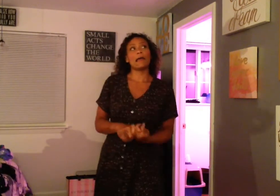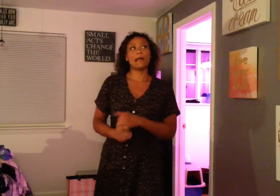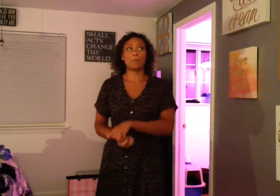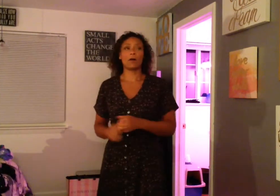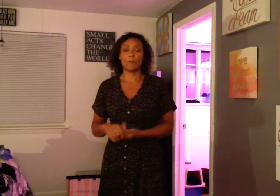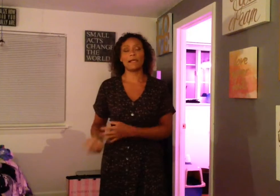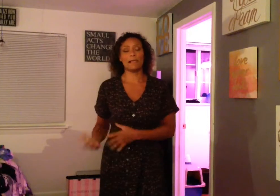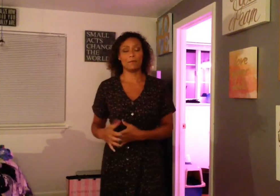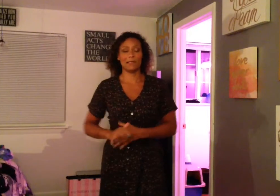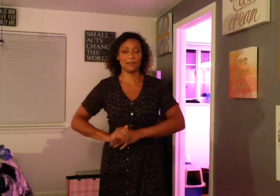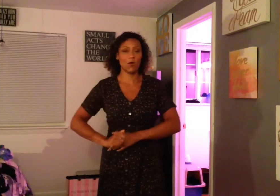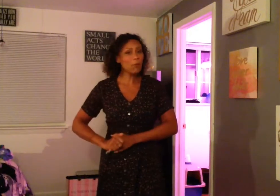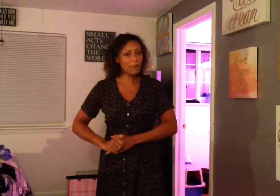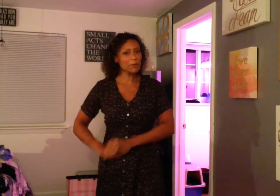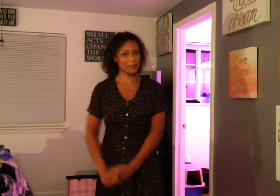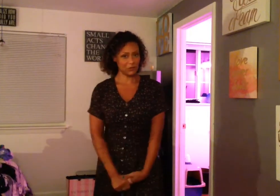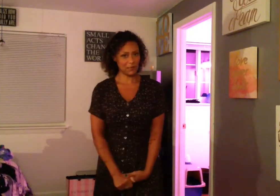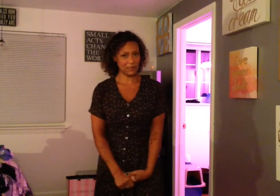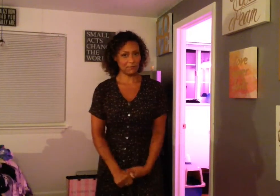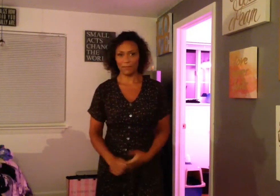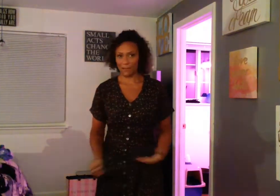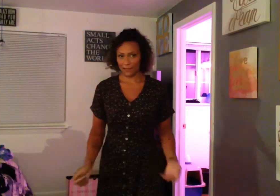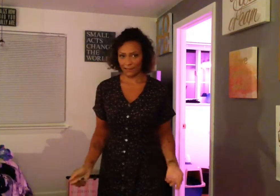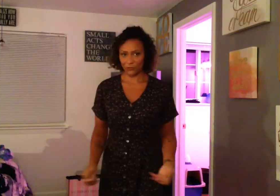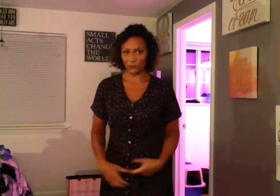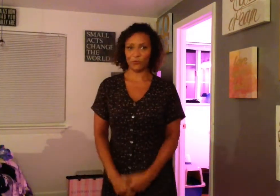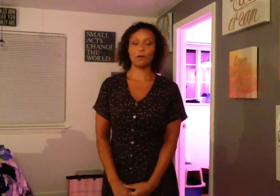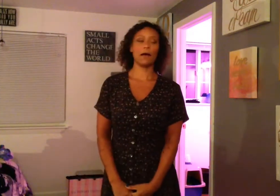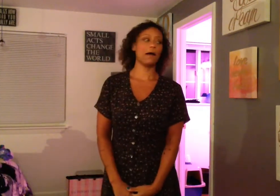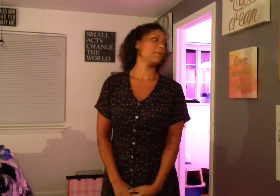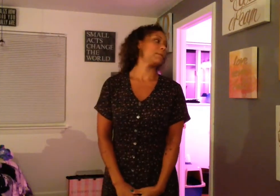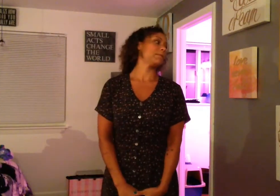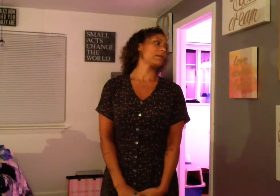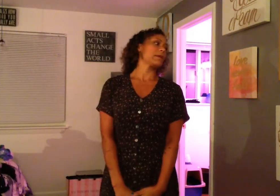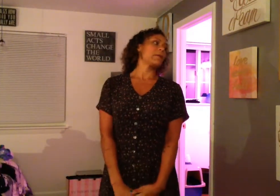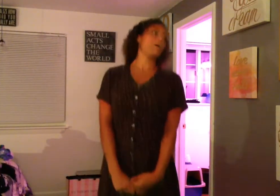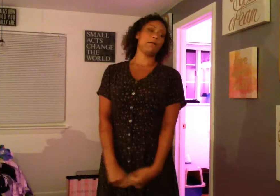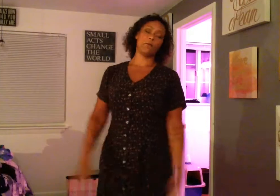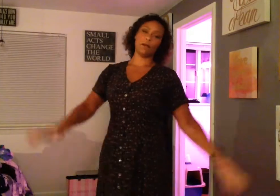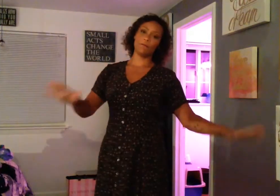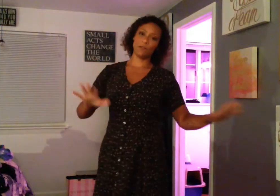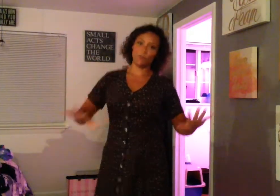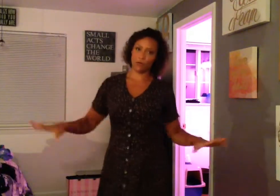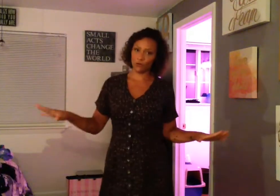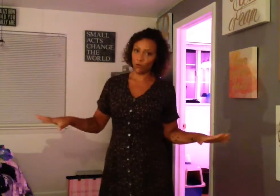And part of my game is hopefully teaching him that that's not true. But when it comes to other souls